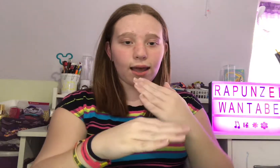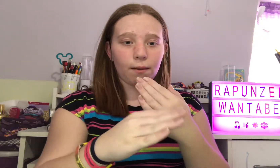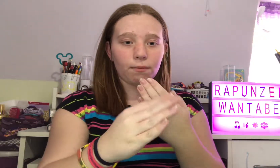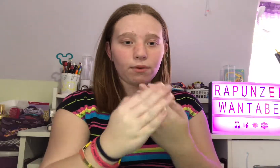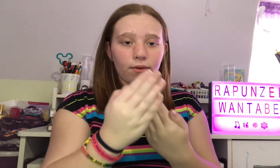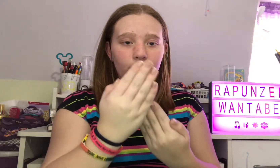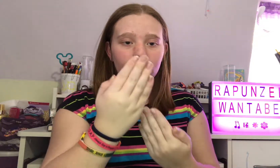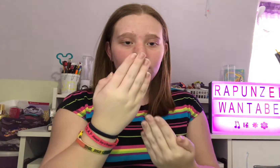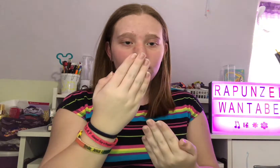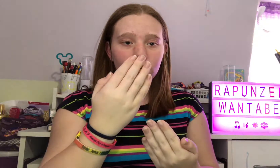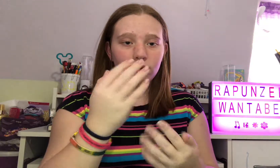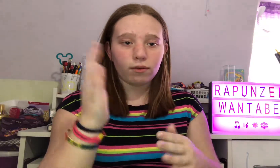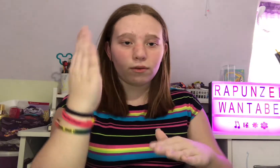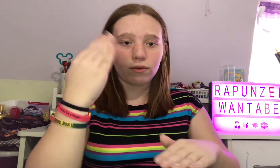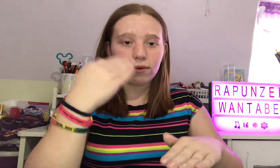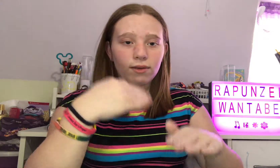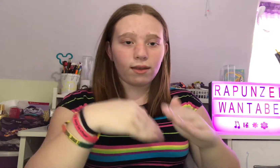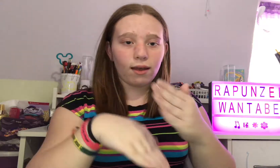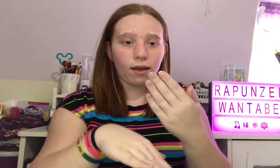step. So step.